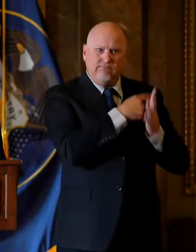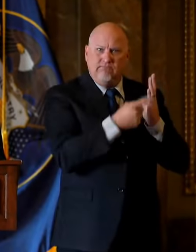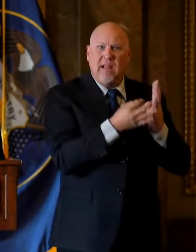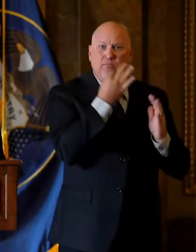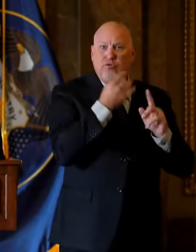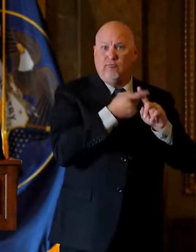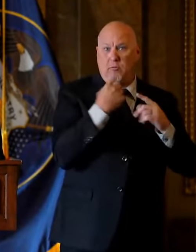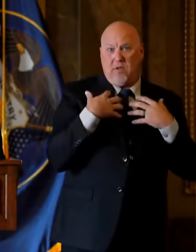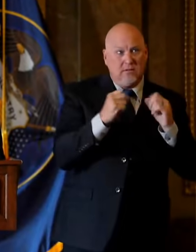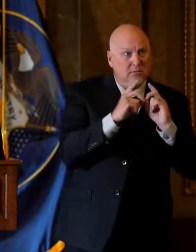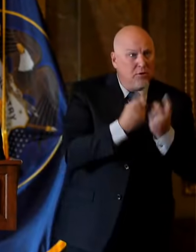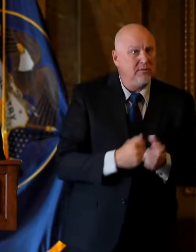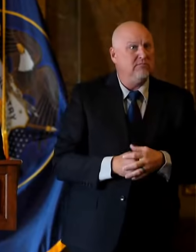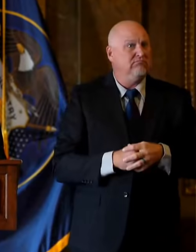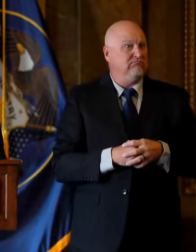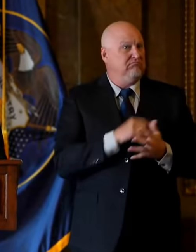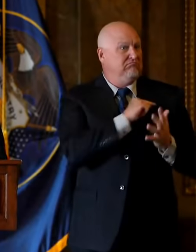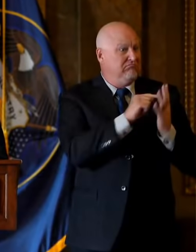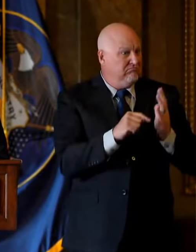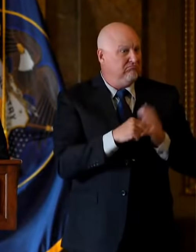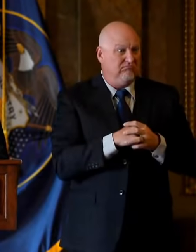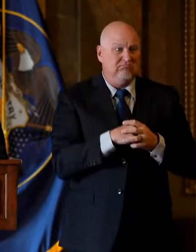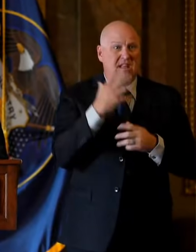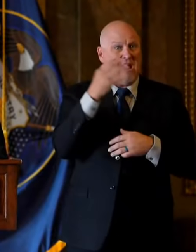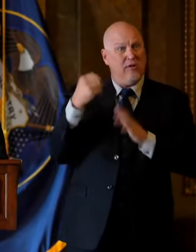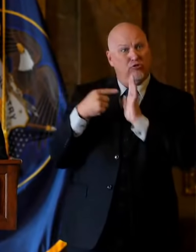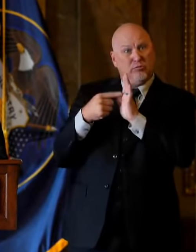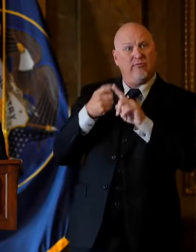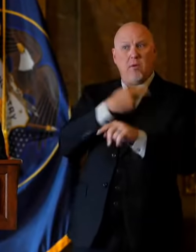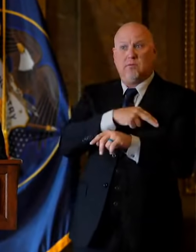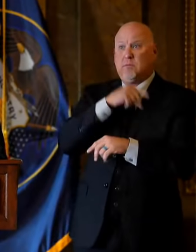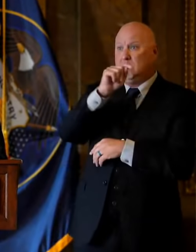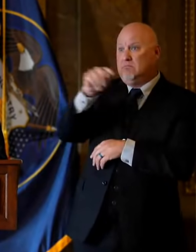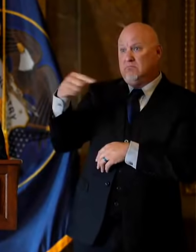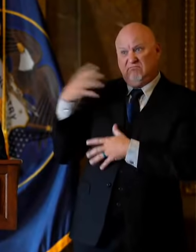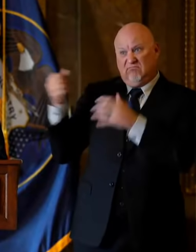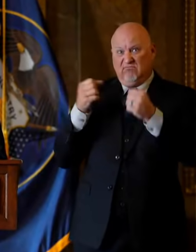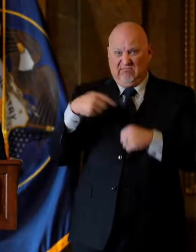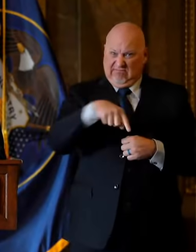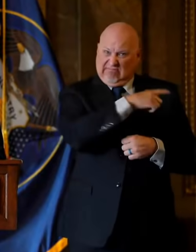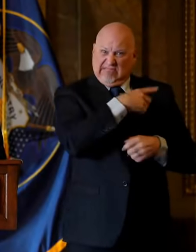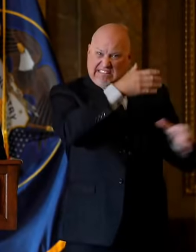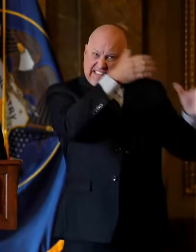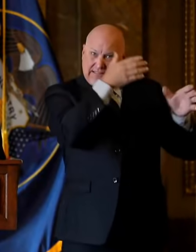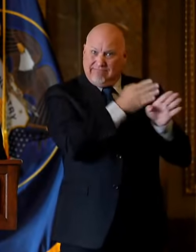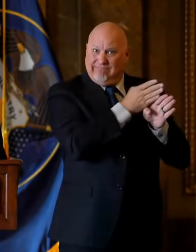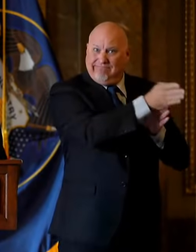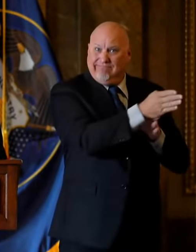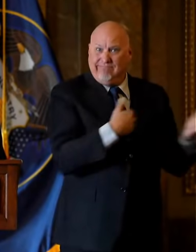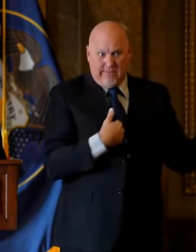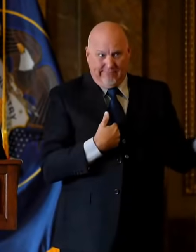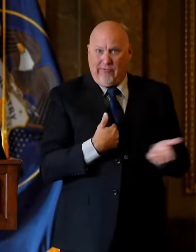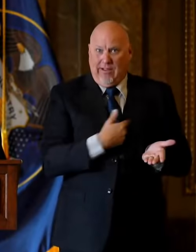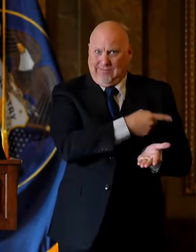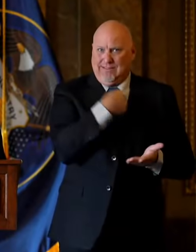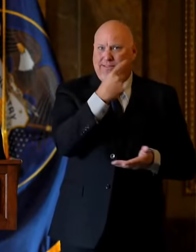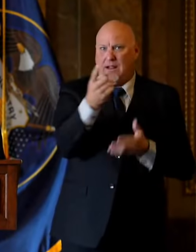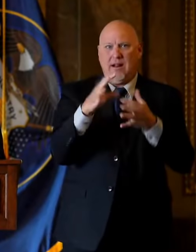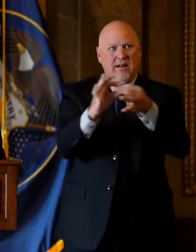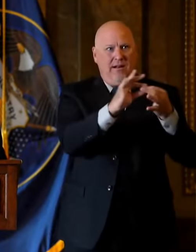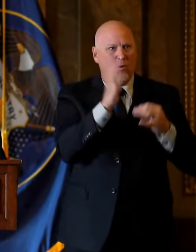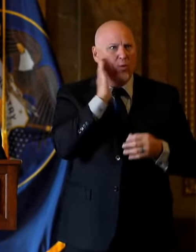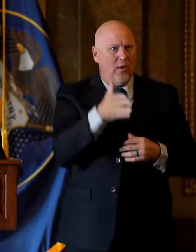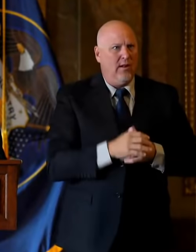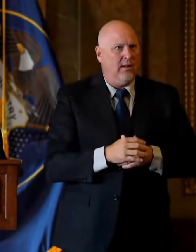as representatives from our hospitals who will talk to you. We will be delivering to the people of Utah,